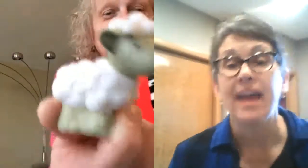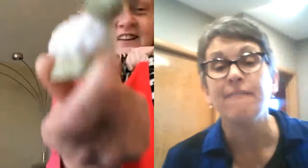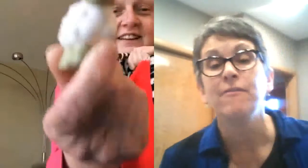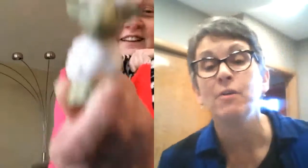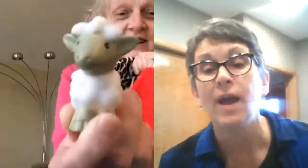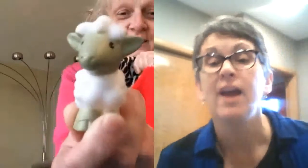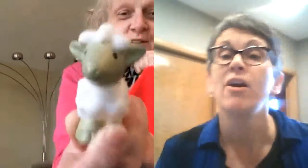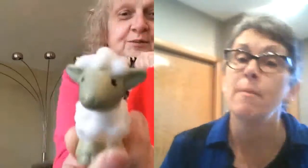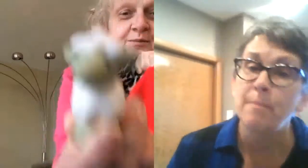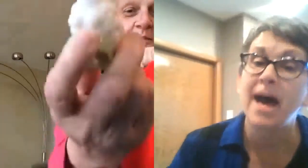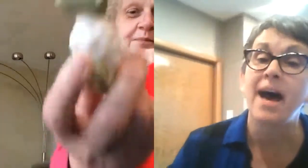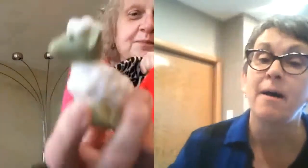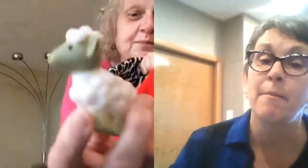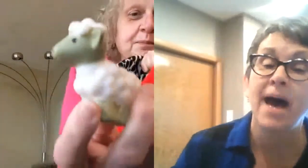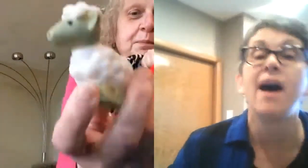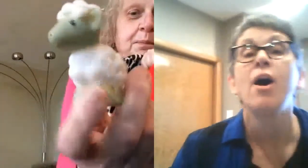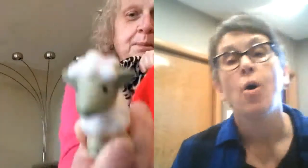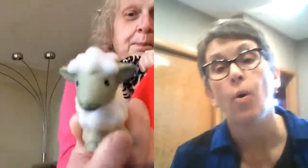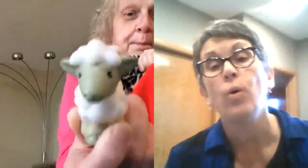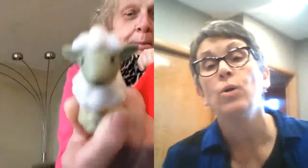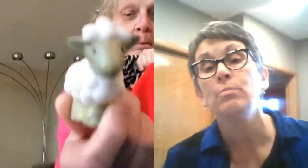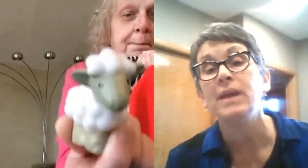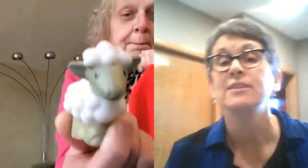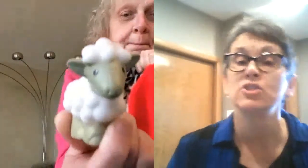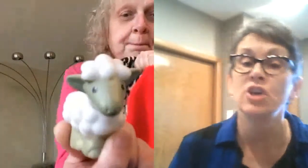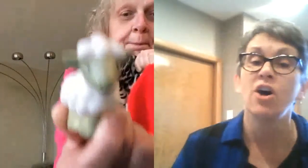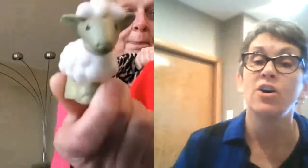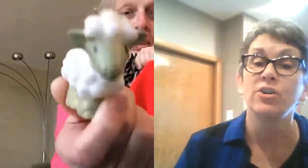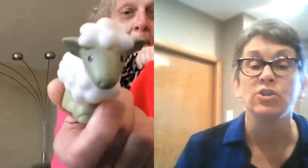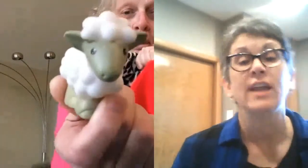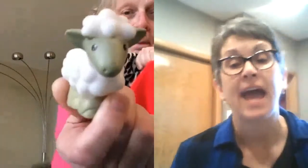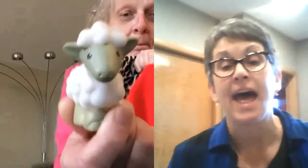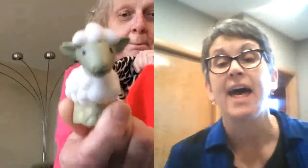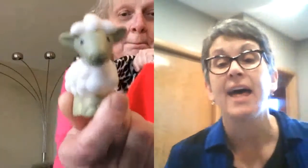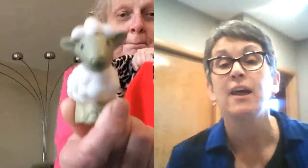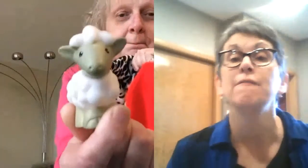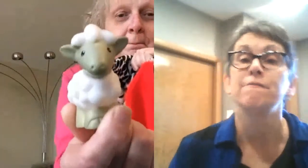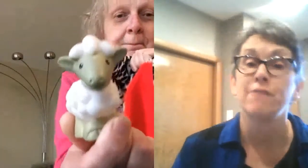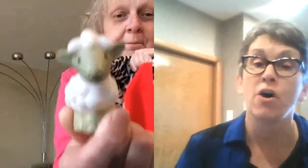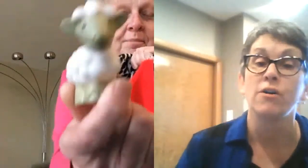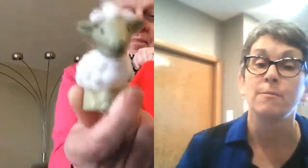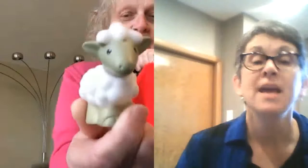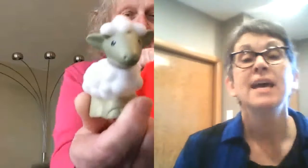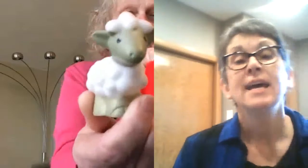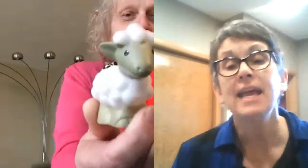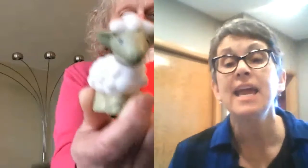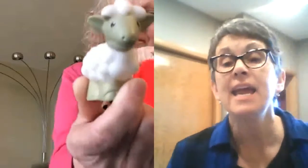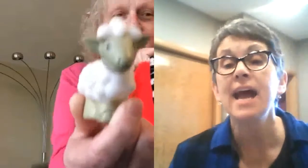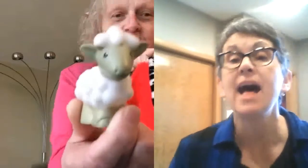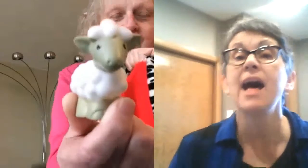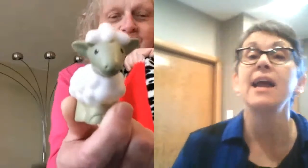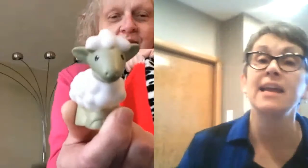ba, everywhere a ba ba. Old MacDonald had a farm,